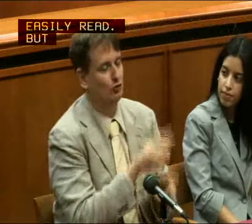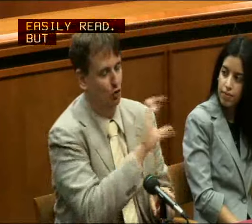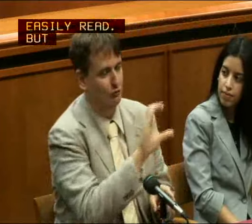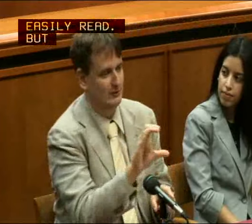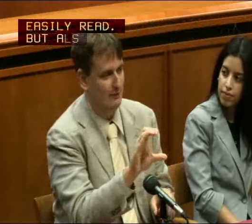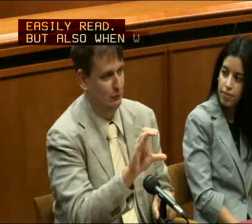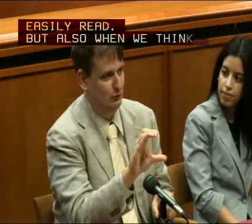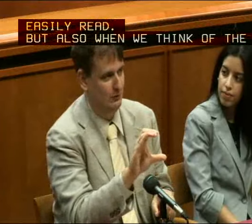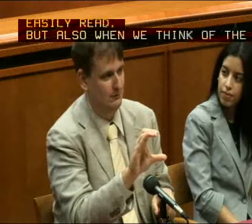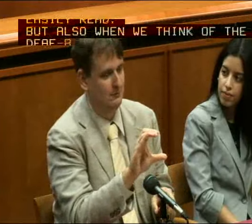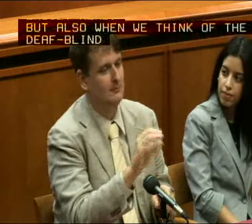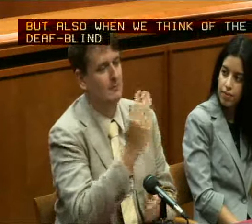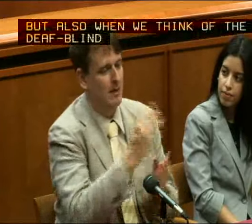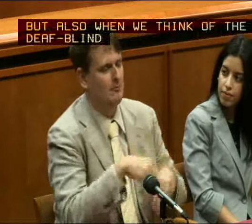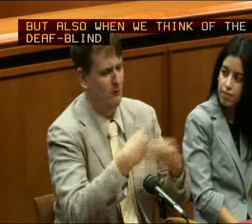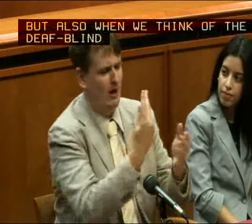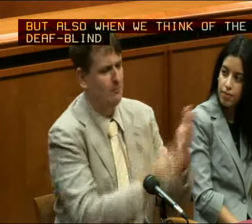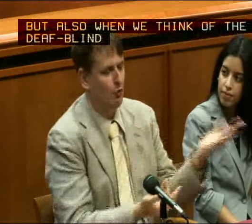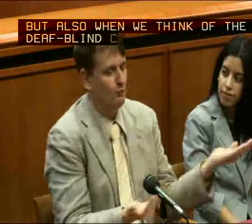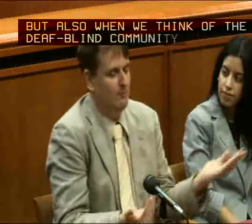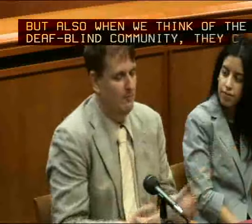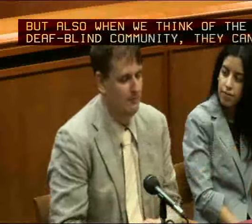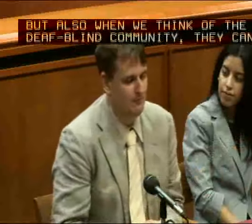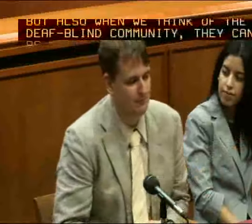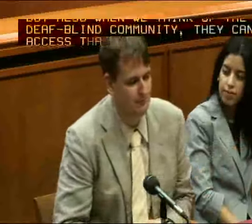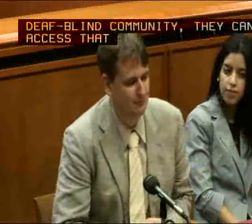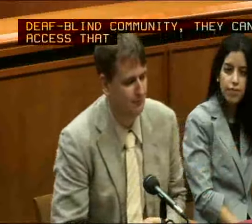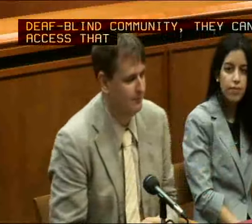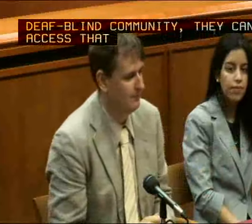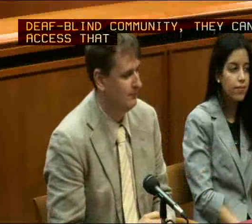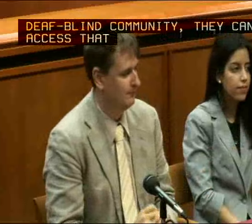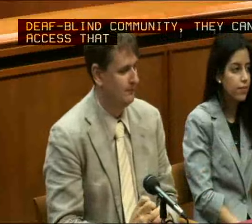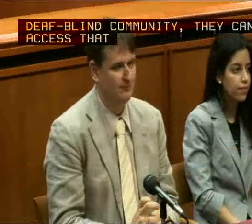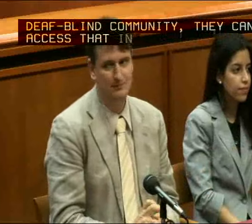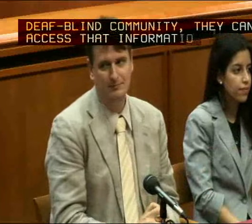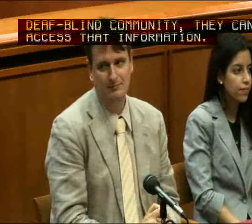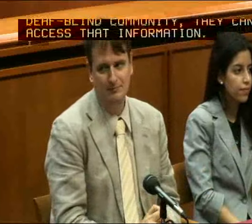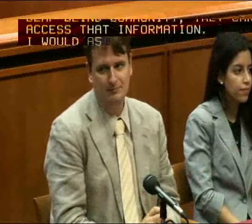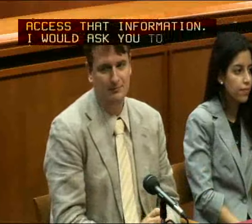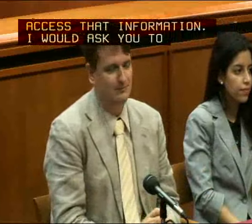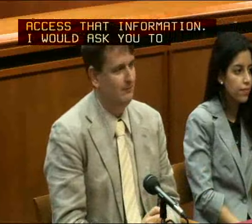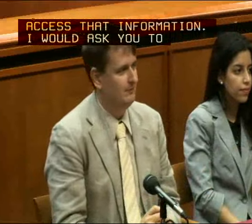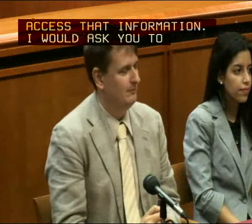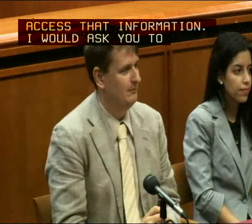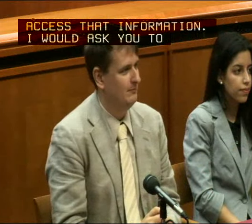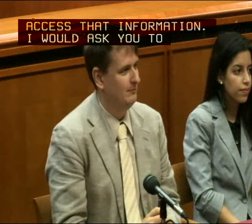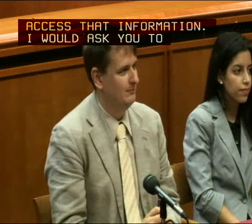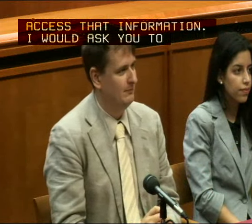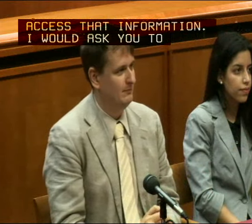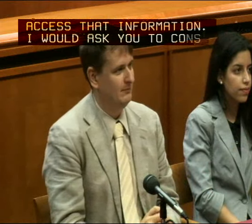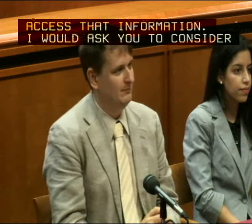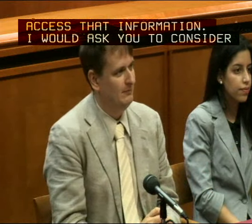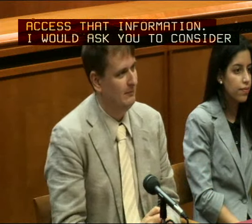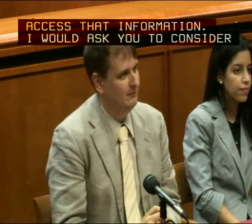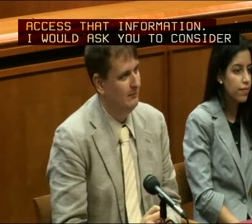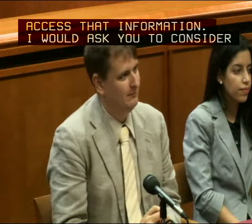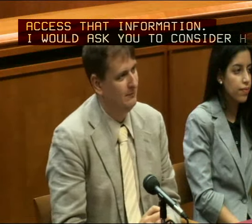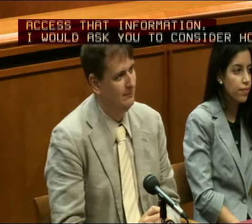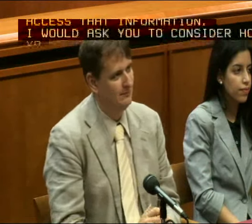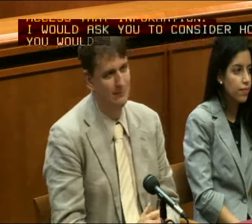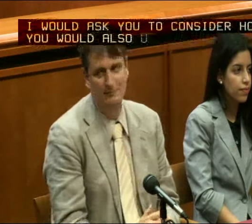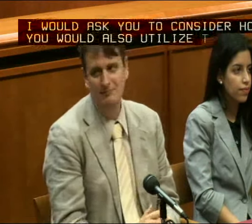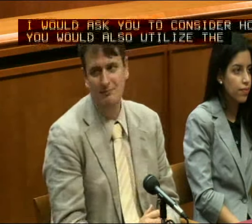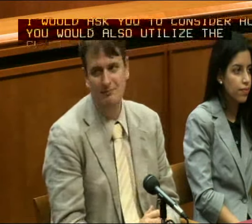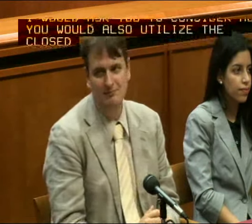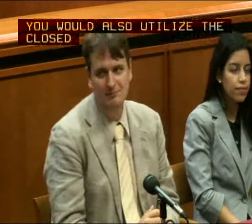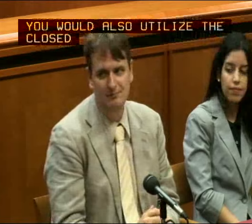to consider how you can also utilize the closed captioning and then some other accessibility. So not just closed captioning, but other